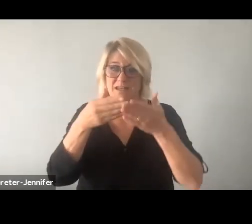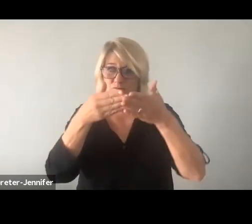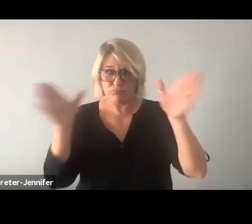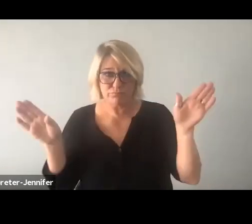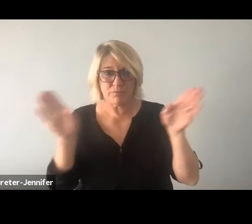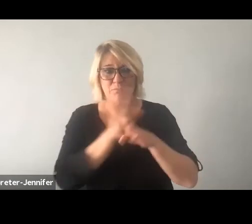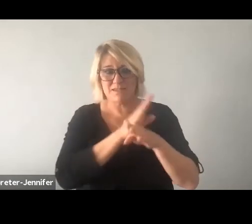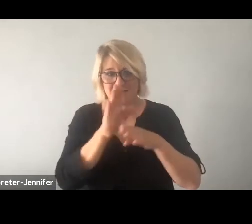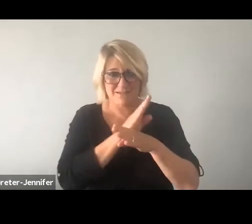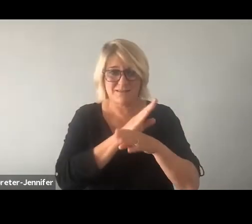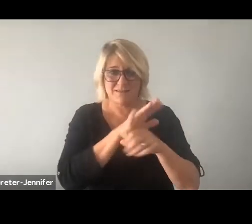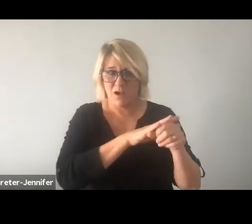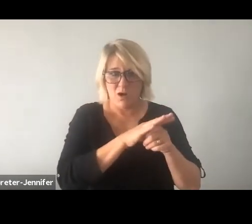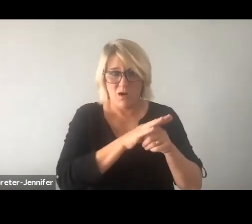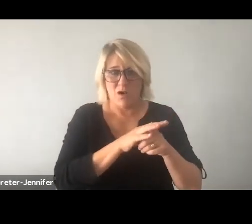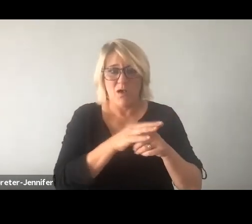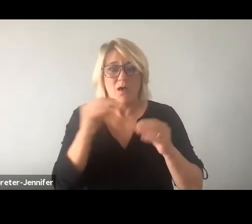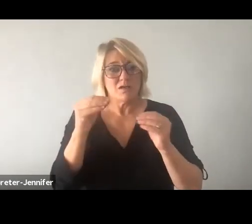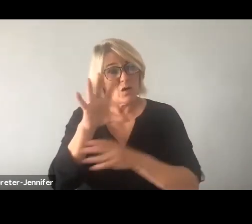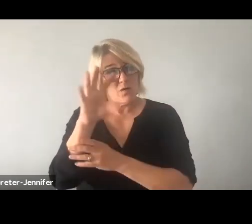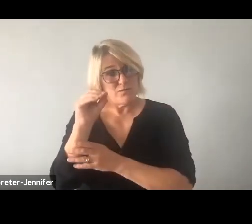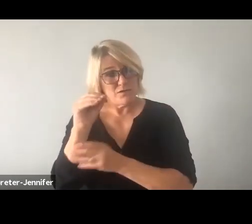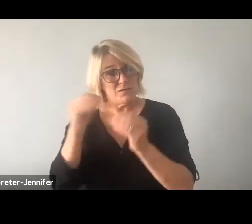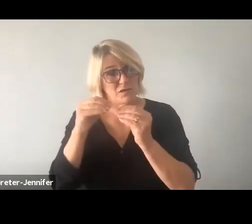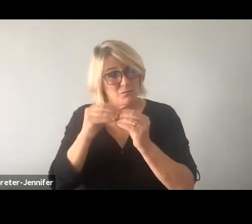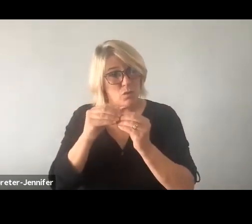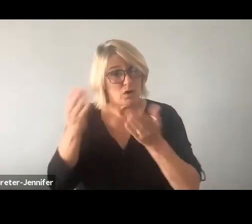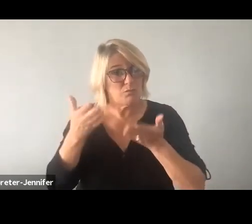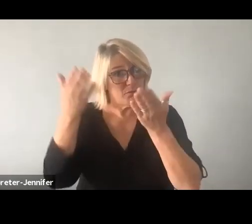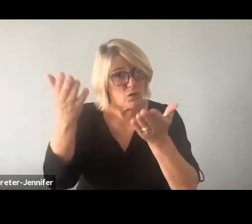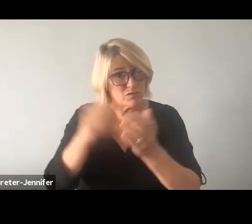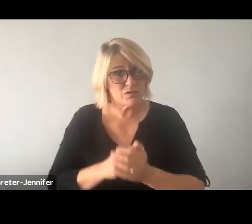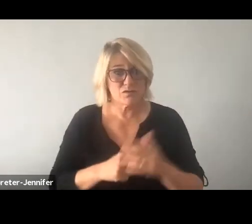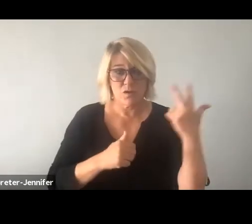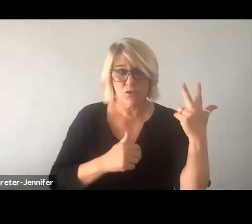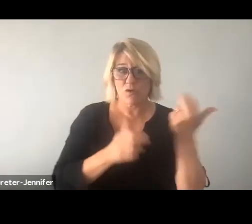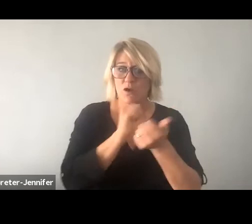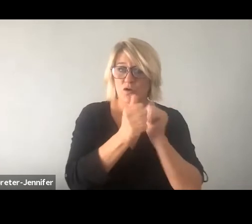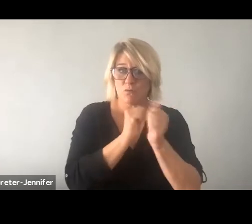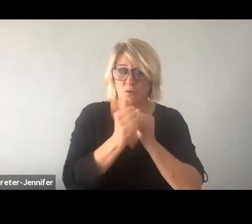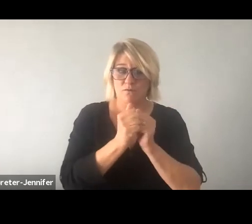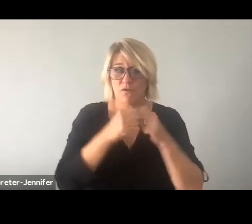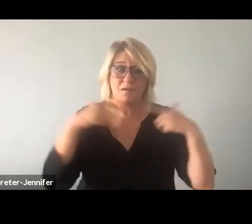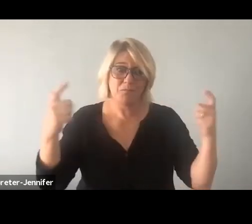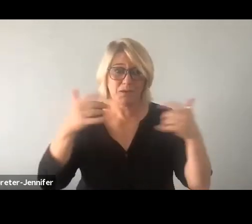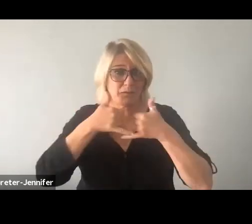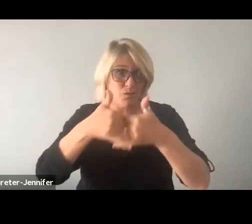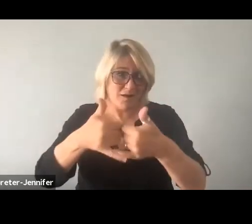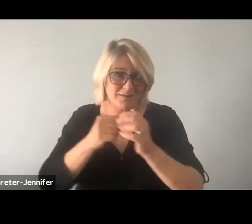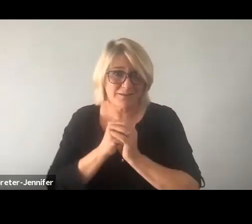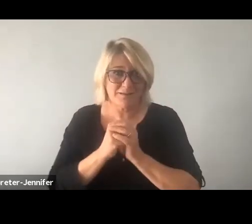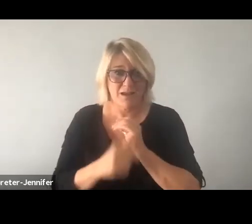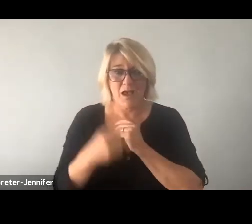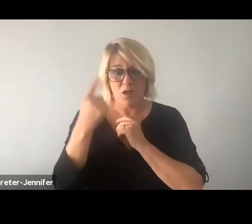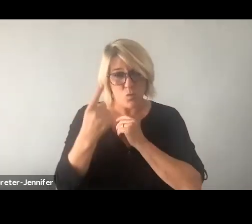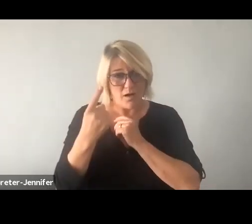sector. And from more than 50 proposals later this week, 3 will be competing for the grand prize. And one of